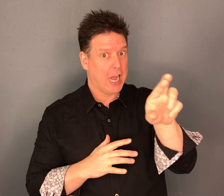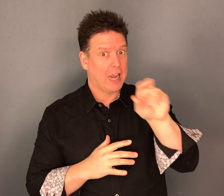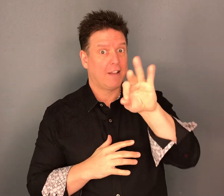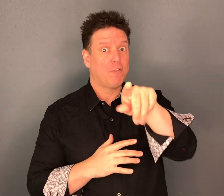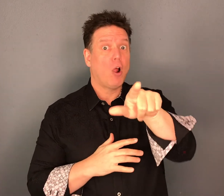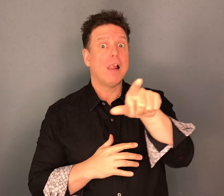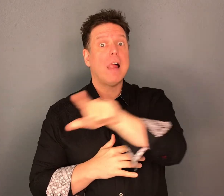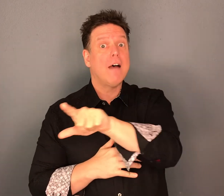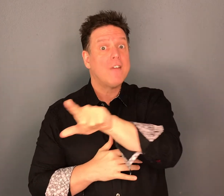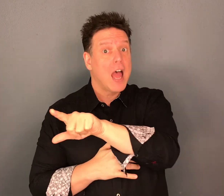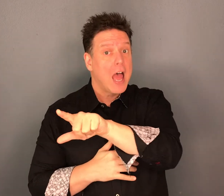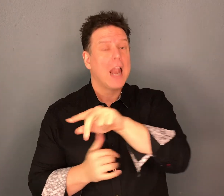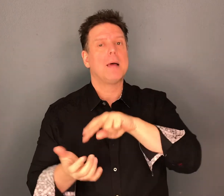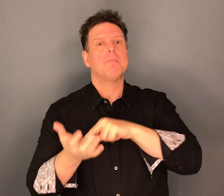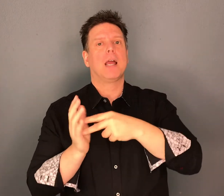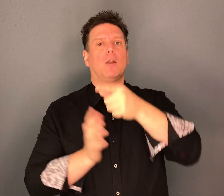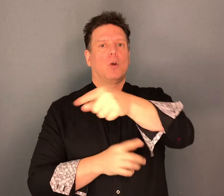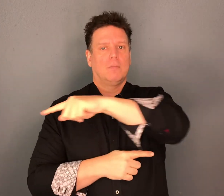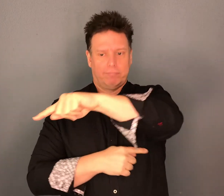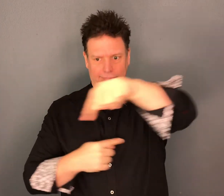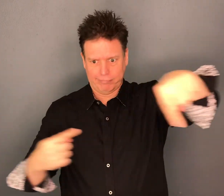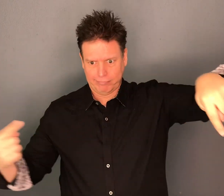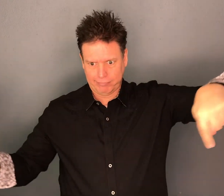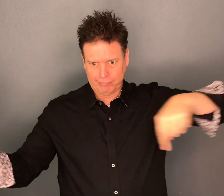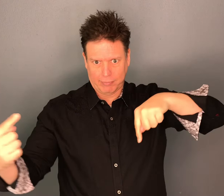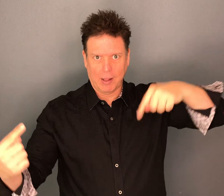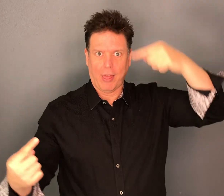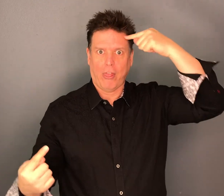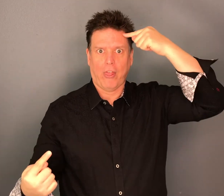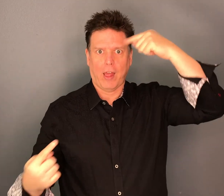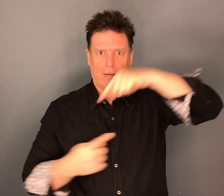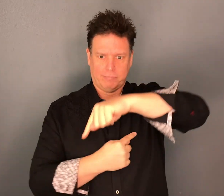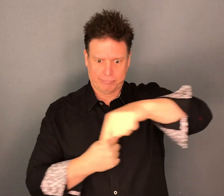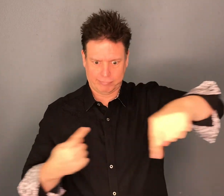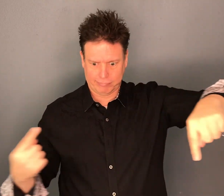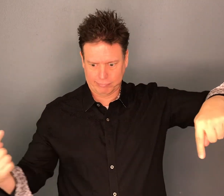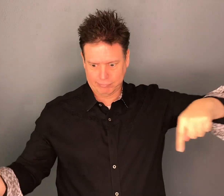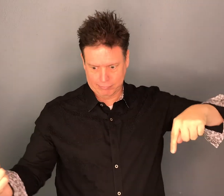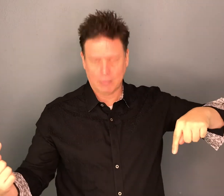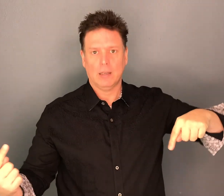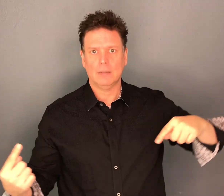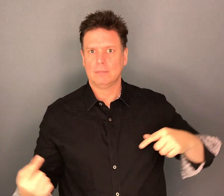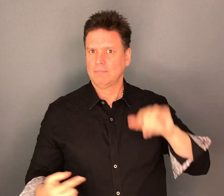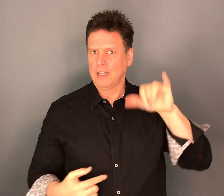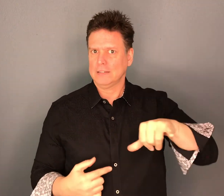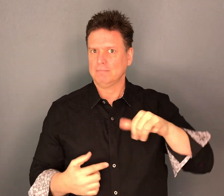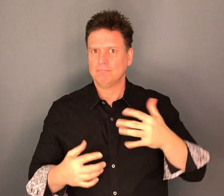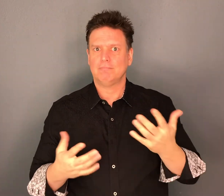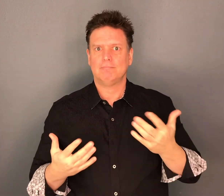right-handed. If you're left-handed, it means you have to turn this around in your head.